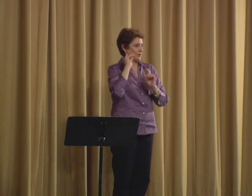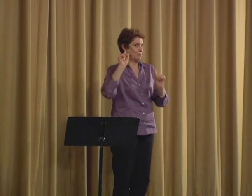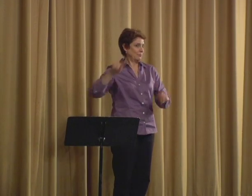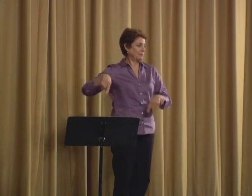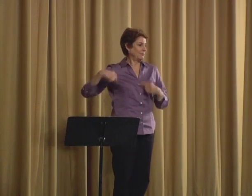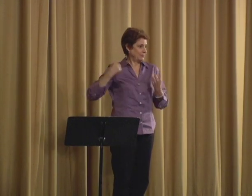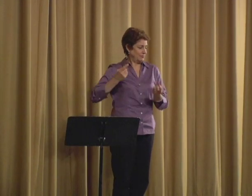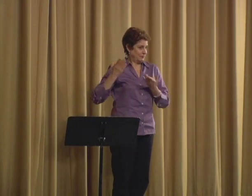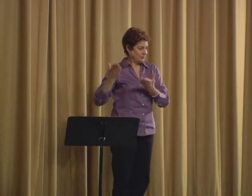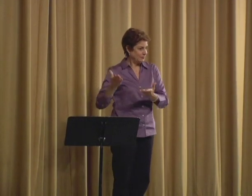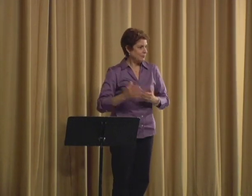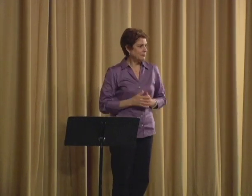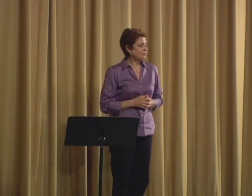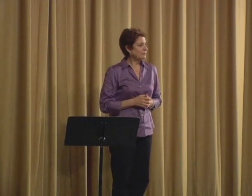big part of my experience.